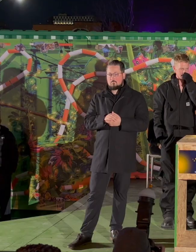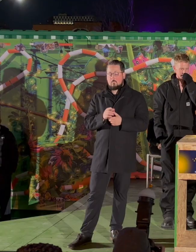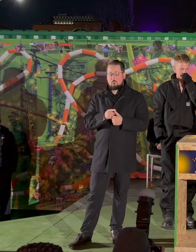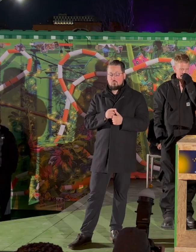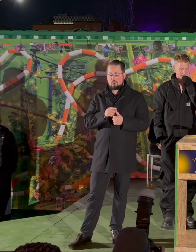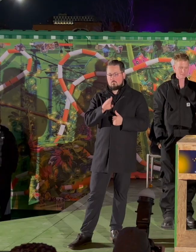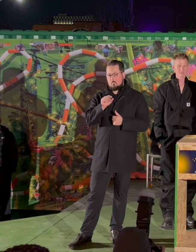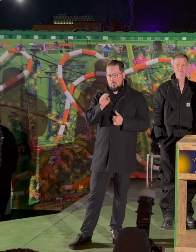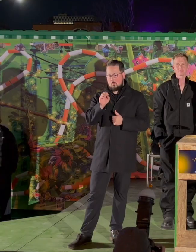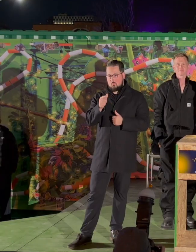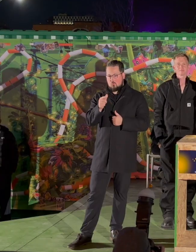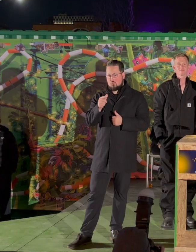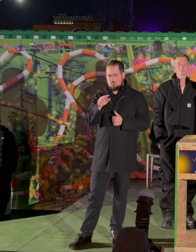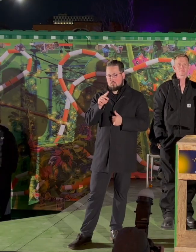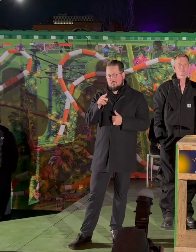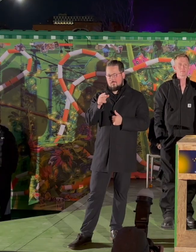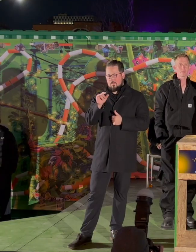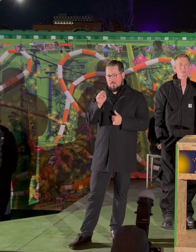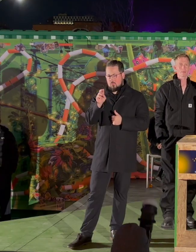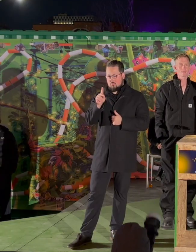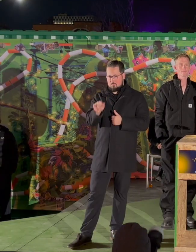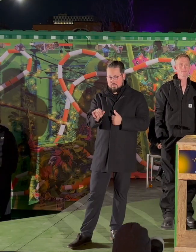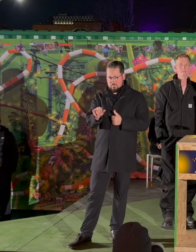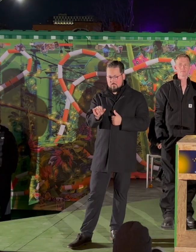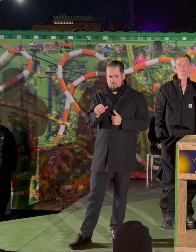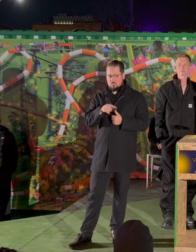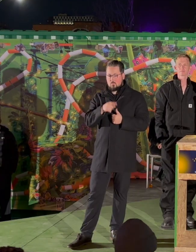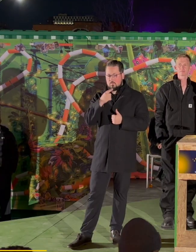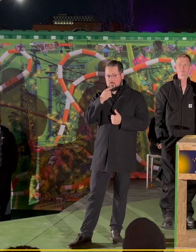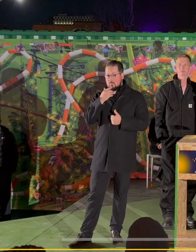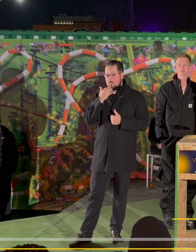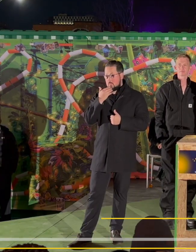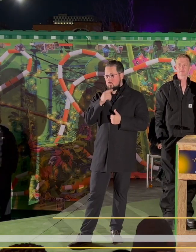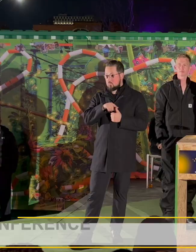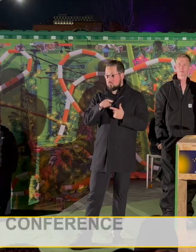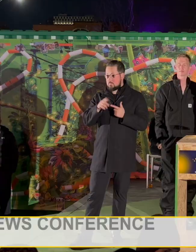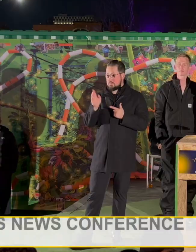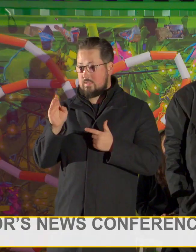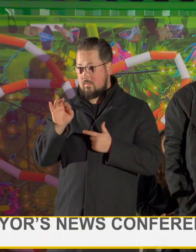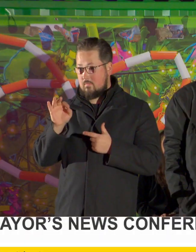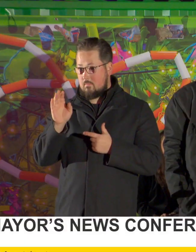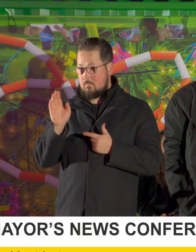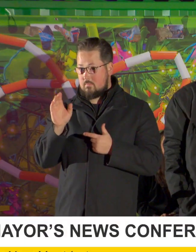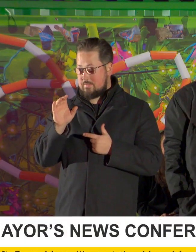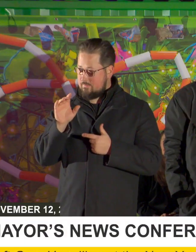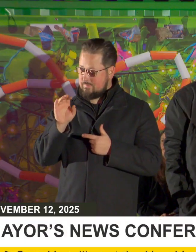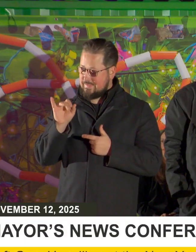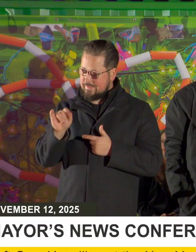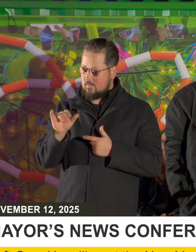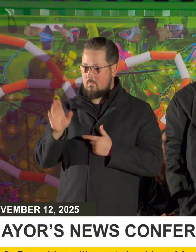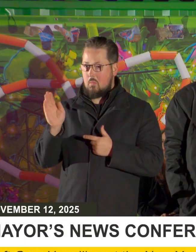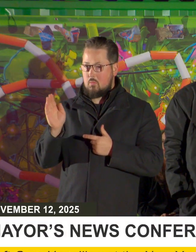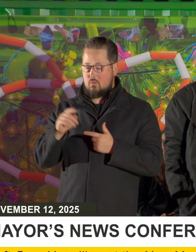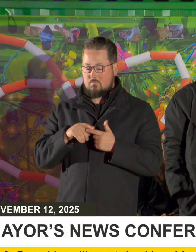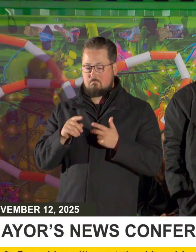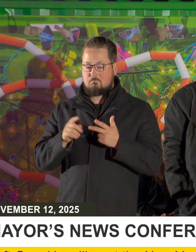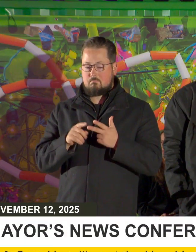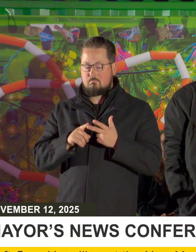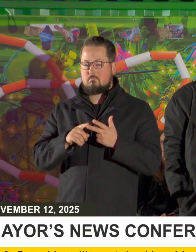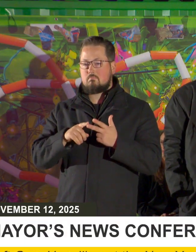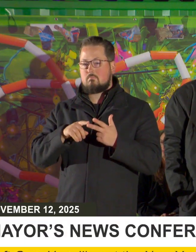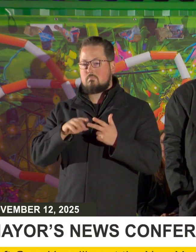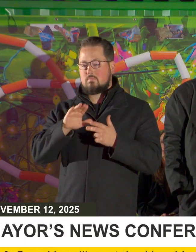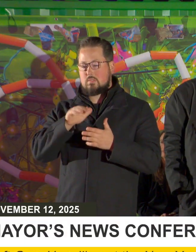Bloomberg Philanthropies, and we're going to thank the City of Baltimore, Central Baltimore Partnership,